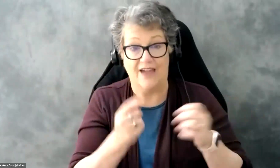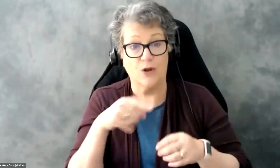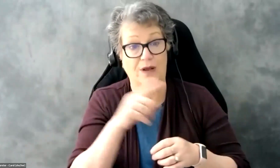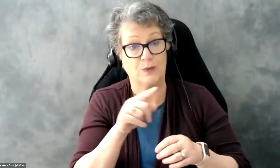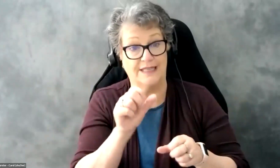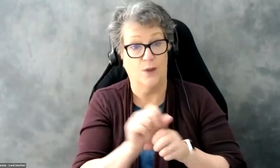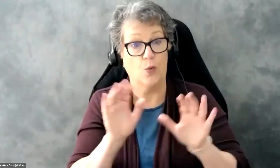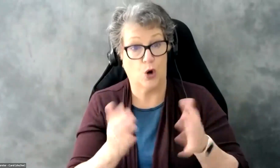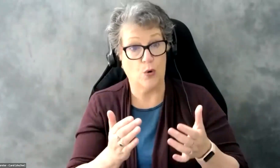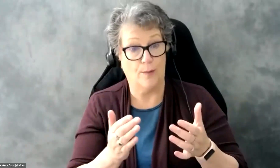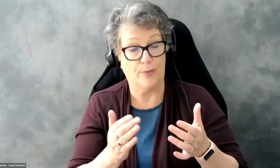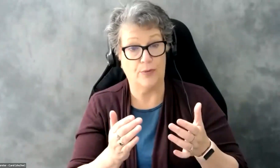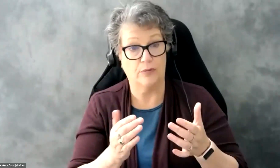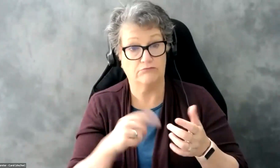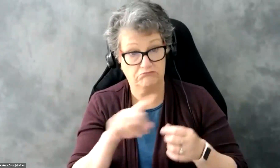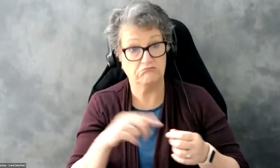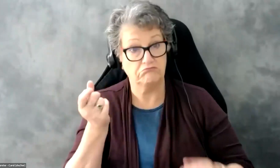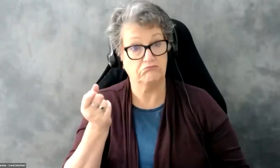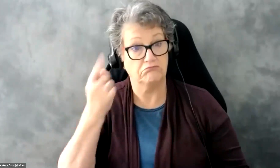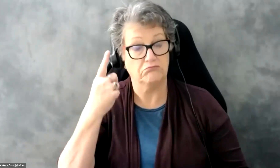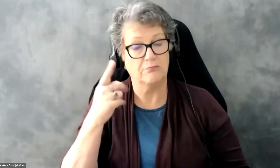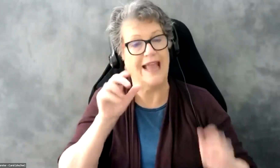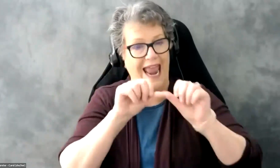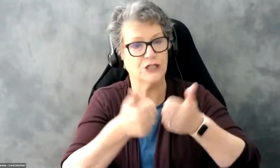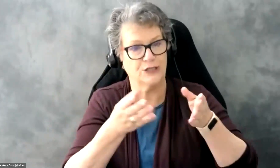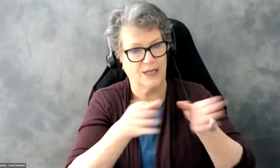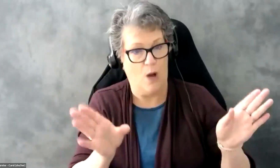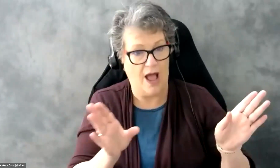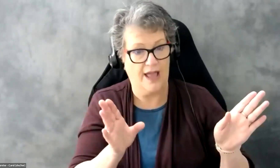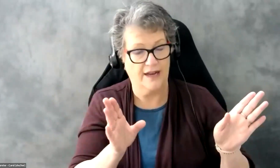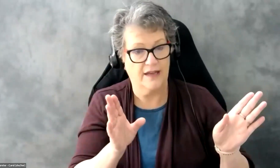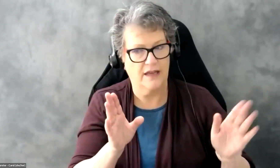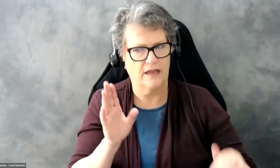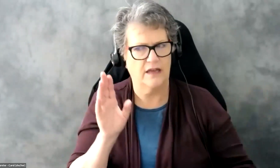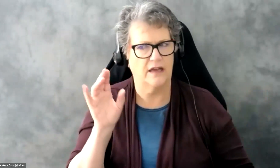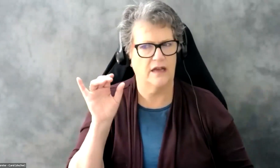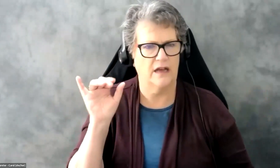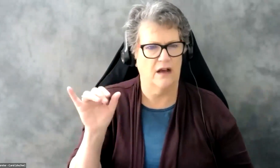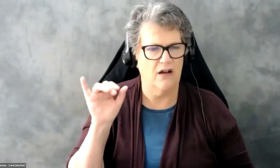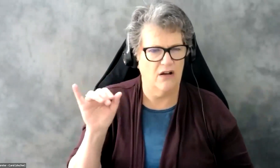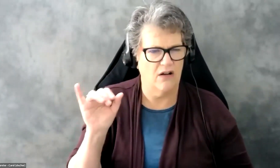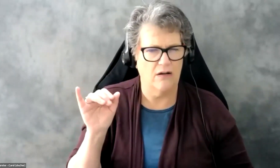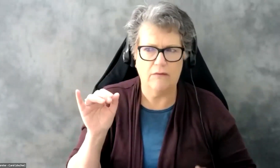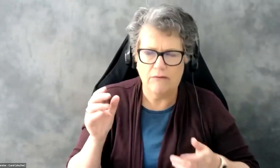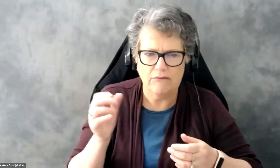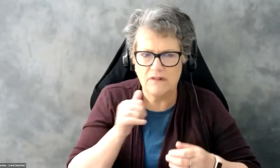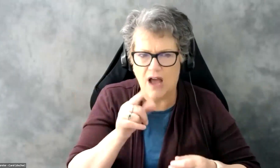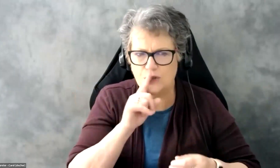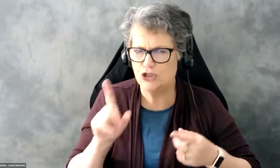group understood it to be agency-wide. So not sure when